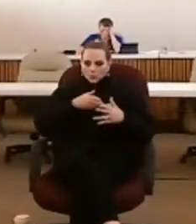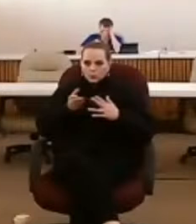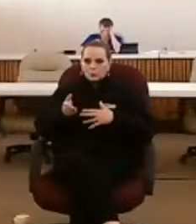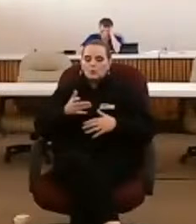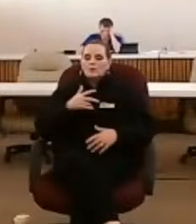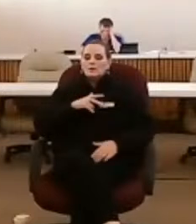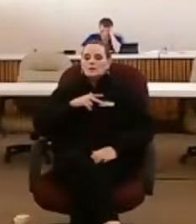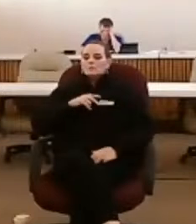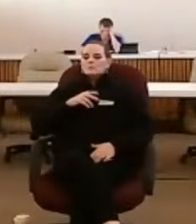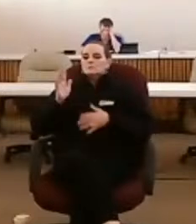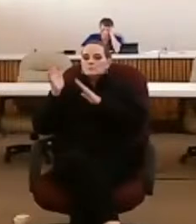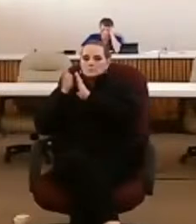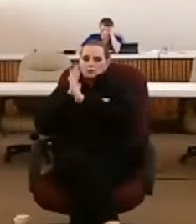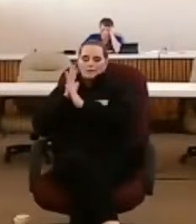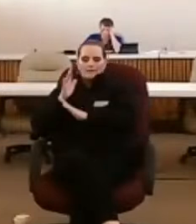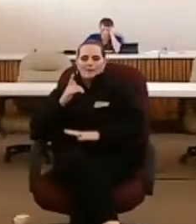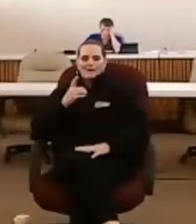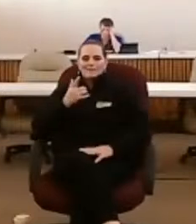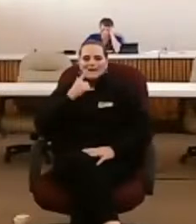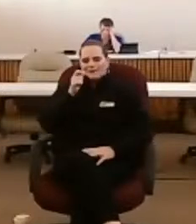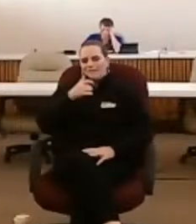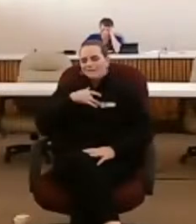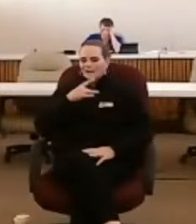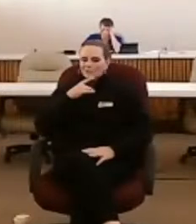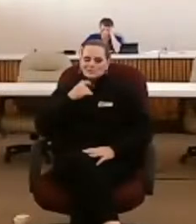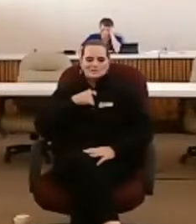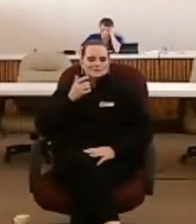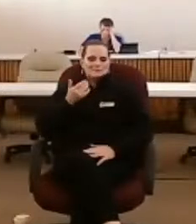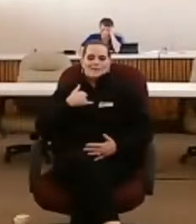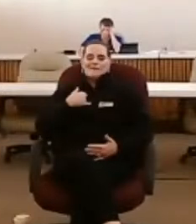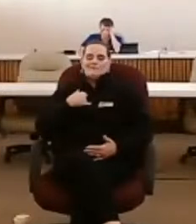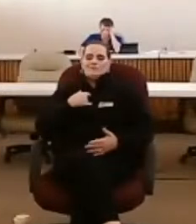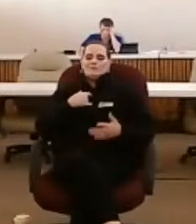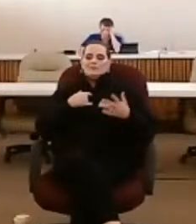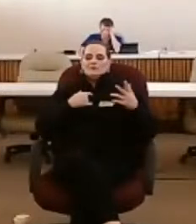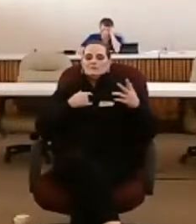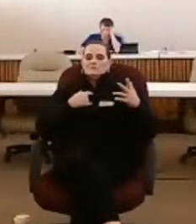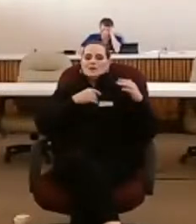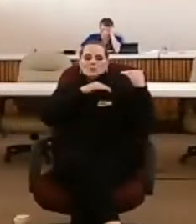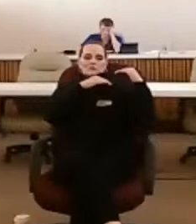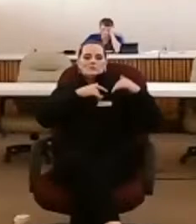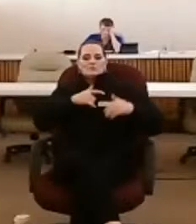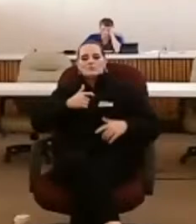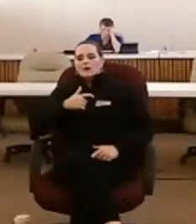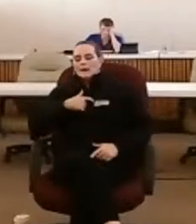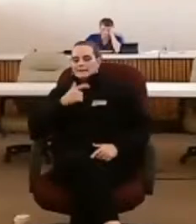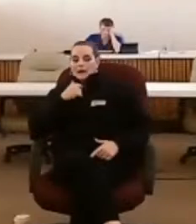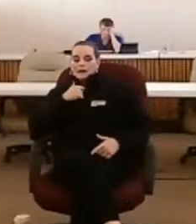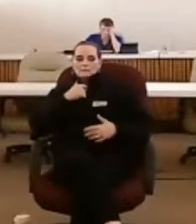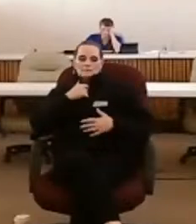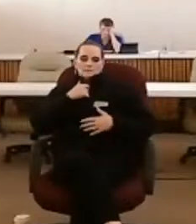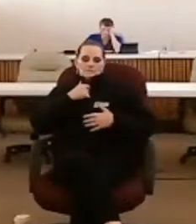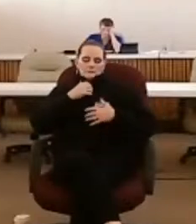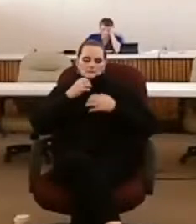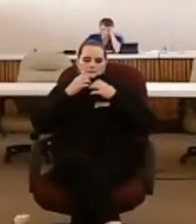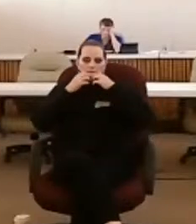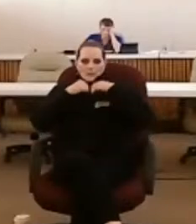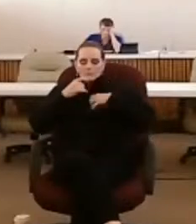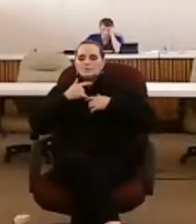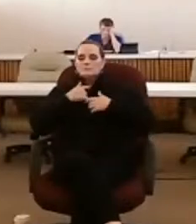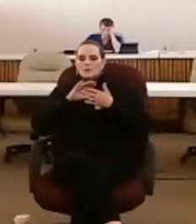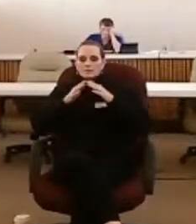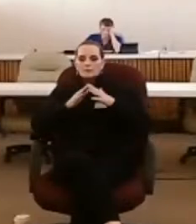feel that we should not have any restrictions. I feel that as a taxpayer, I care about my community and what things look